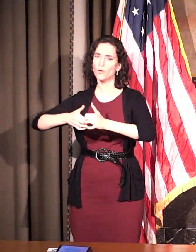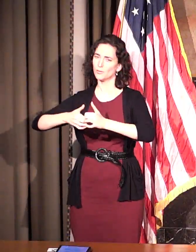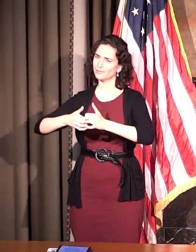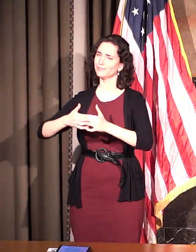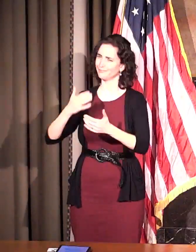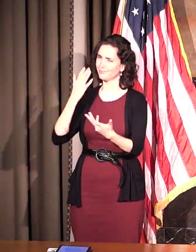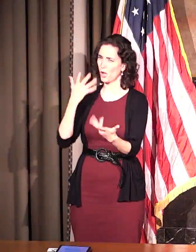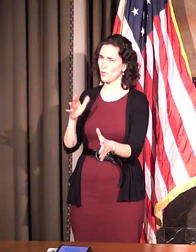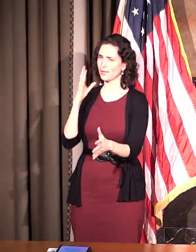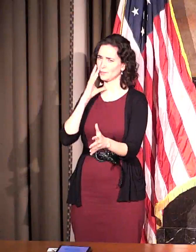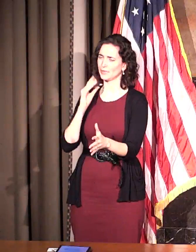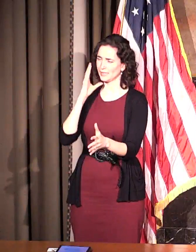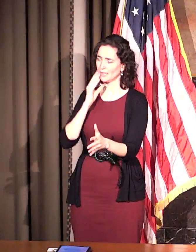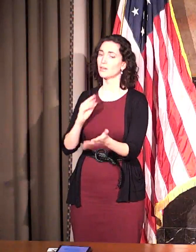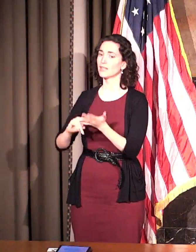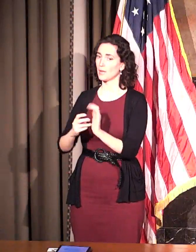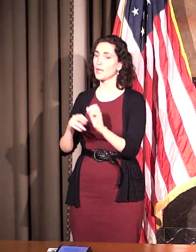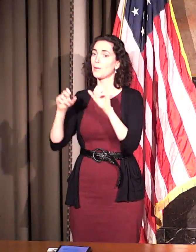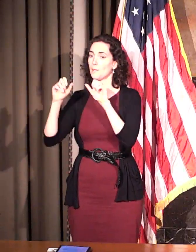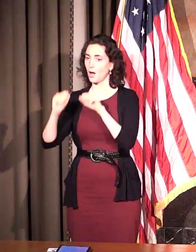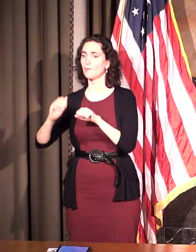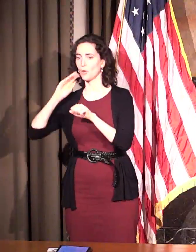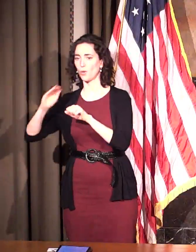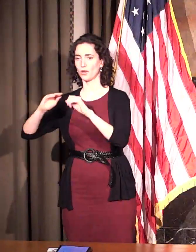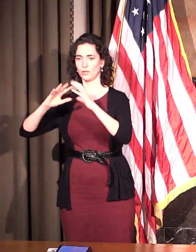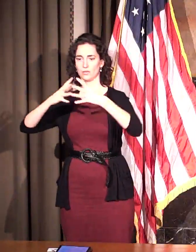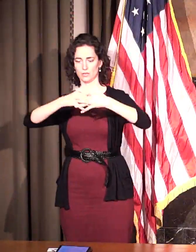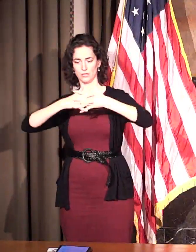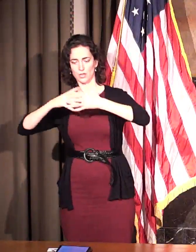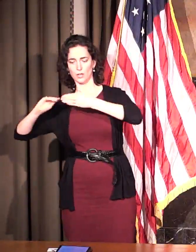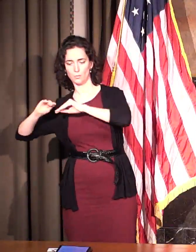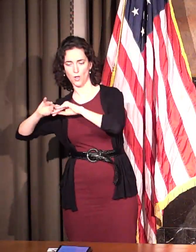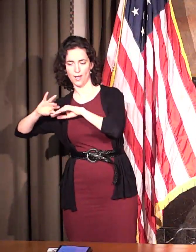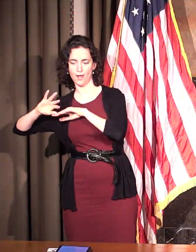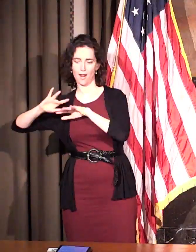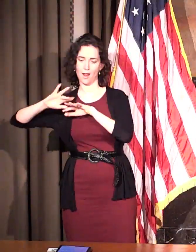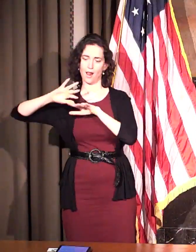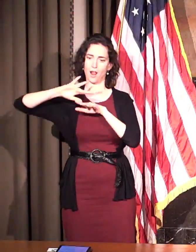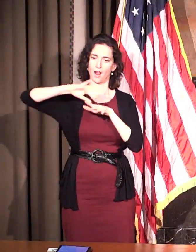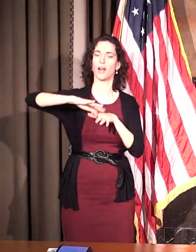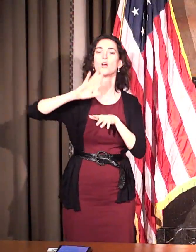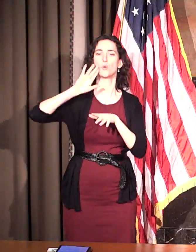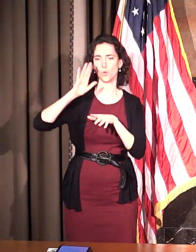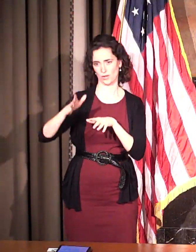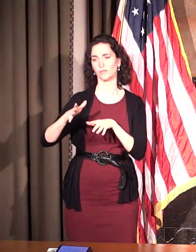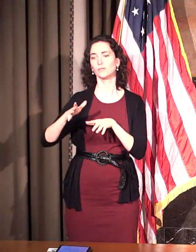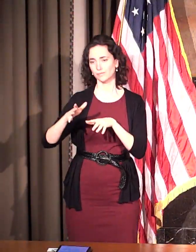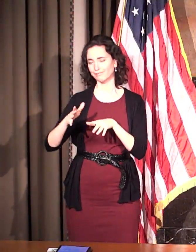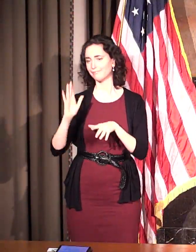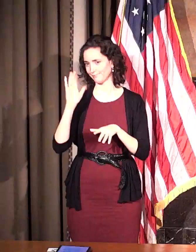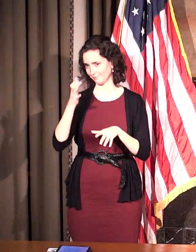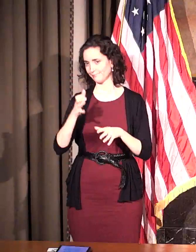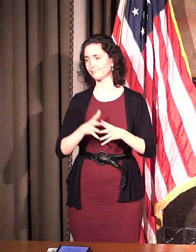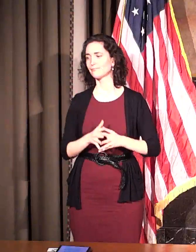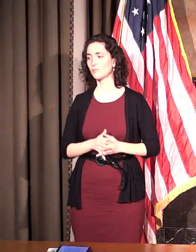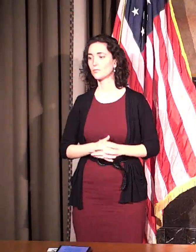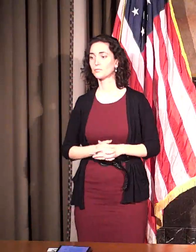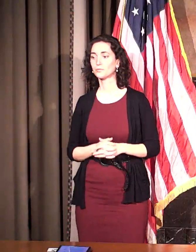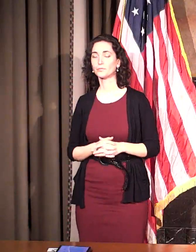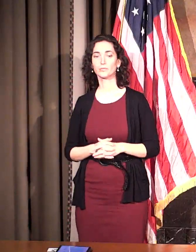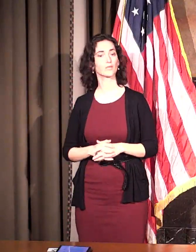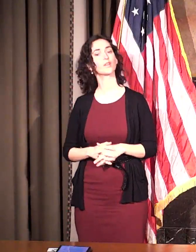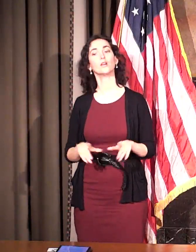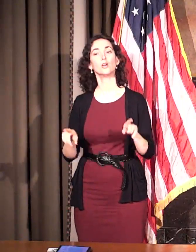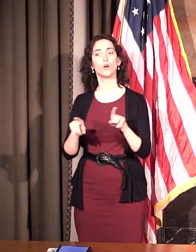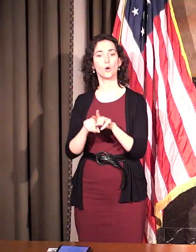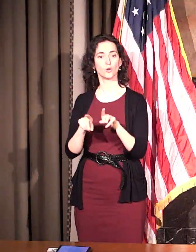it's very likely that they will move across the country at some point. We also know that there's modeling